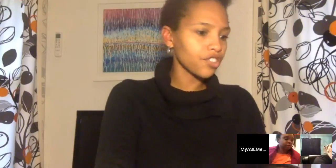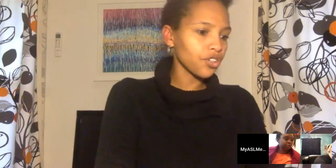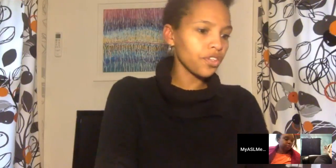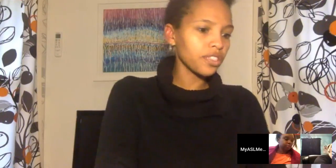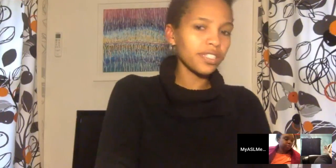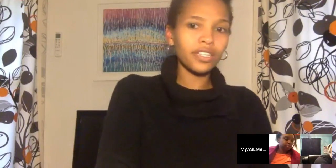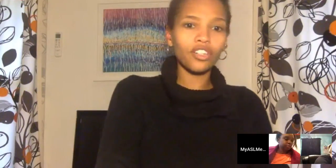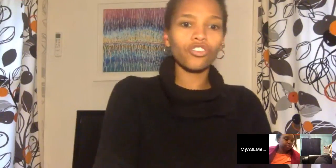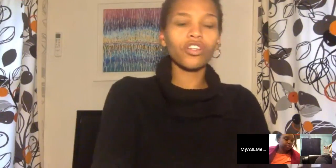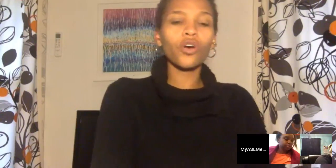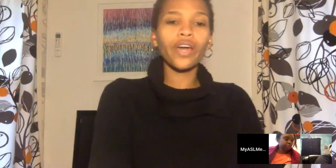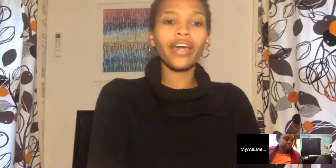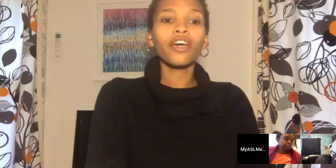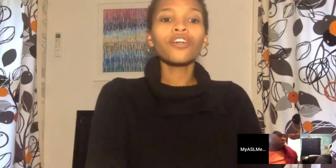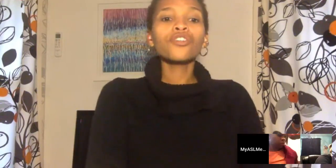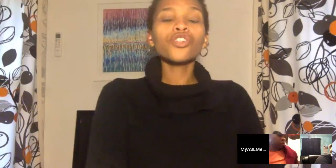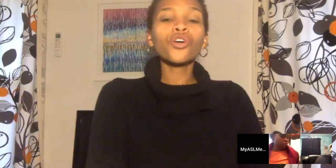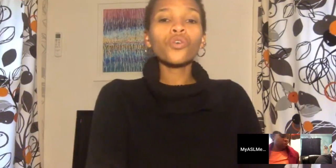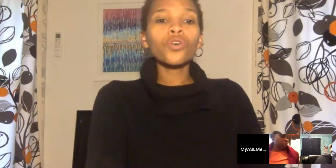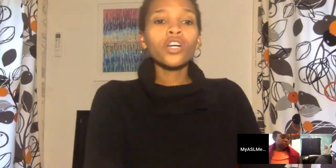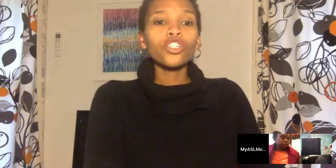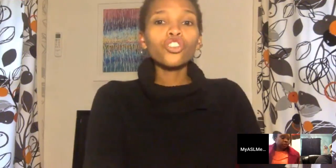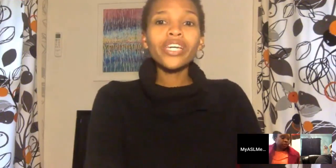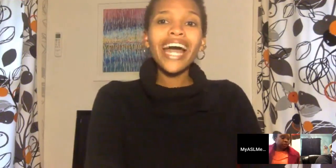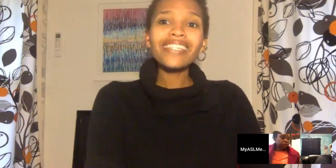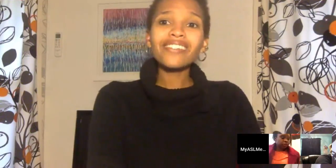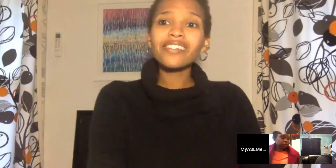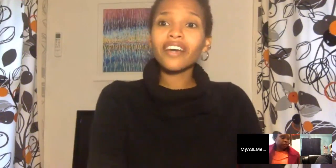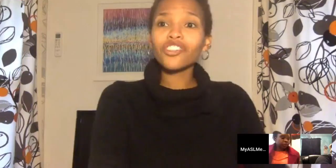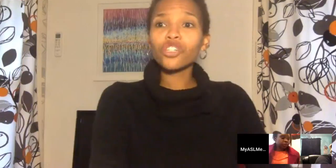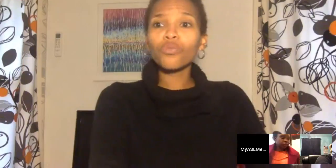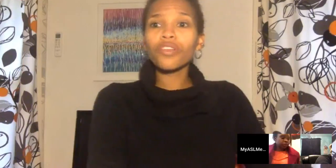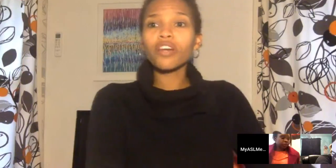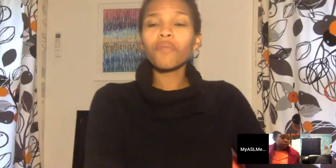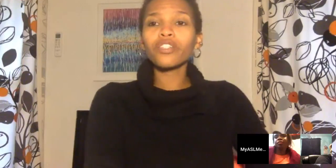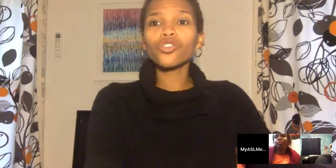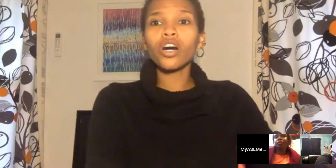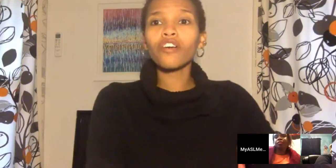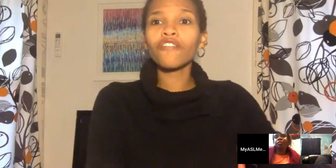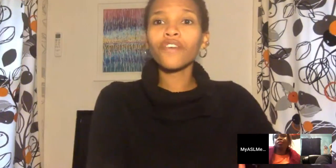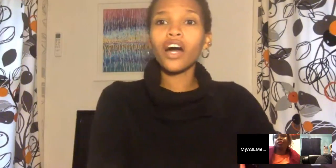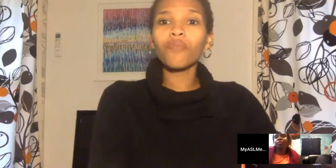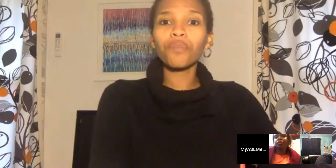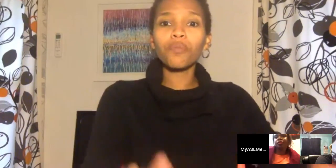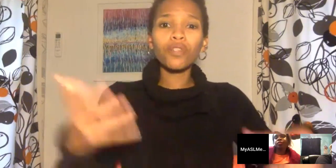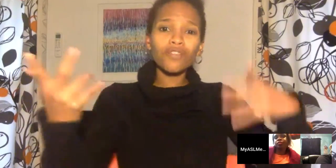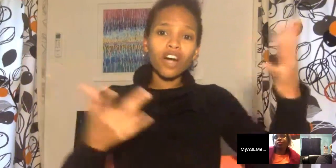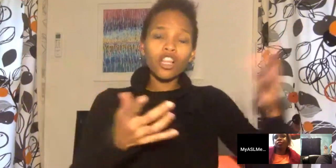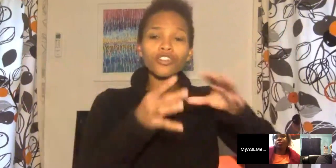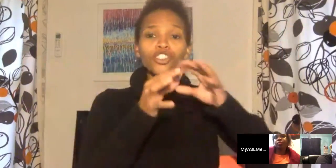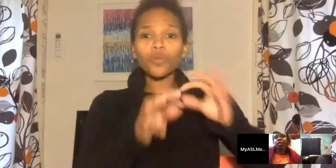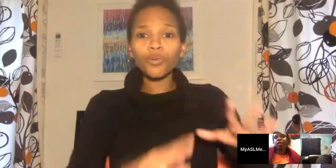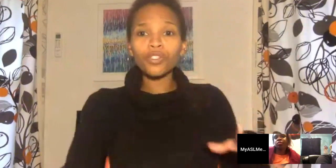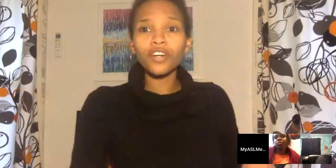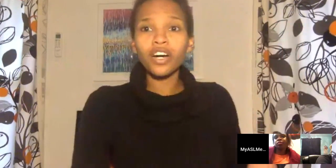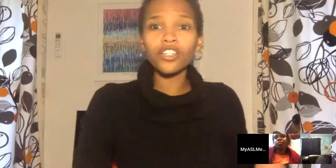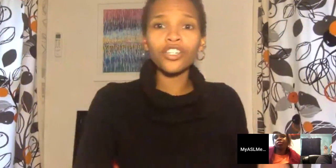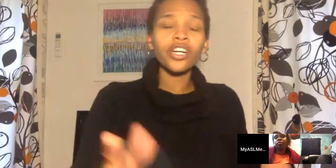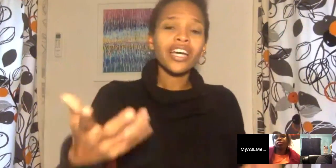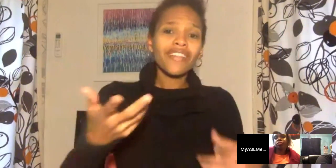the discussion. Okay, so she has a discussion with a bunch of people of color, interpreters of color. They had